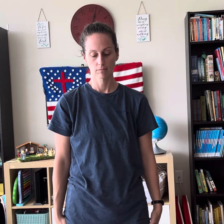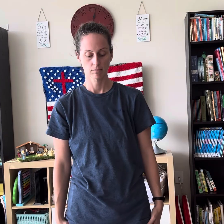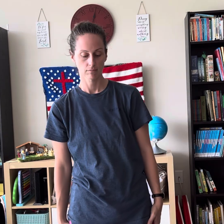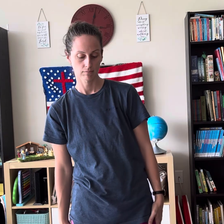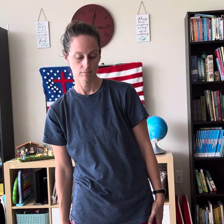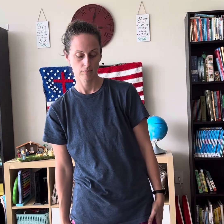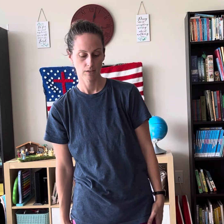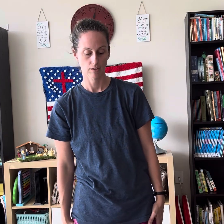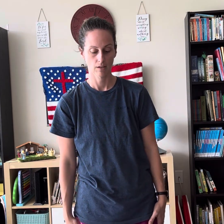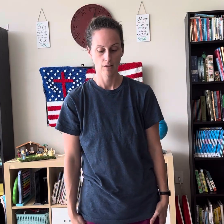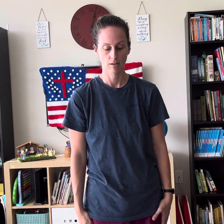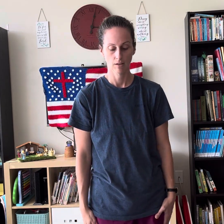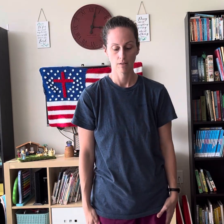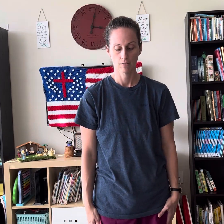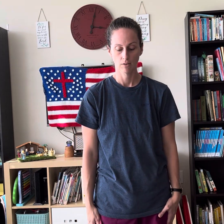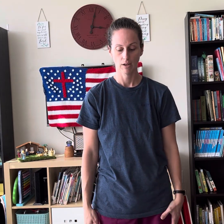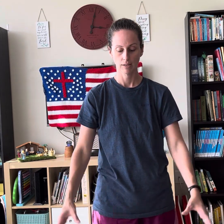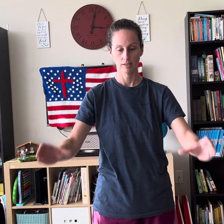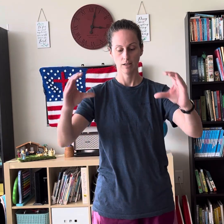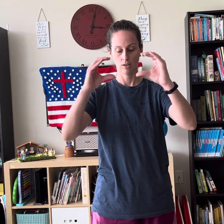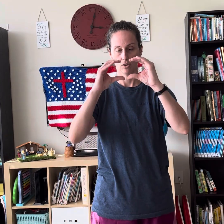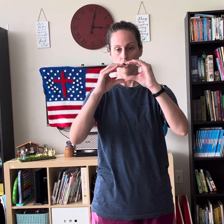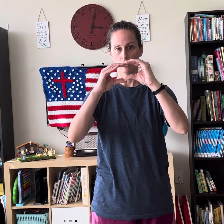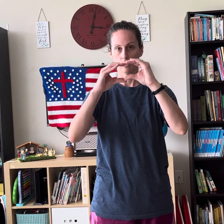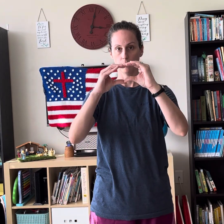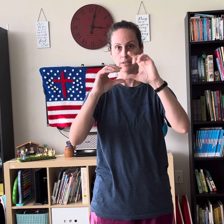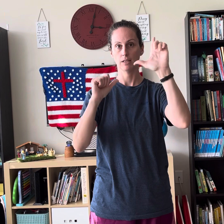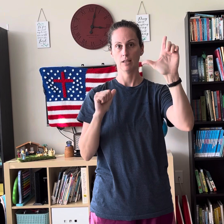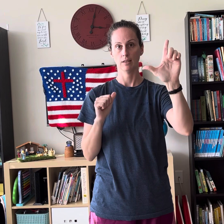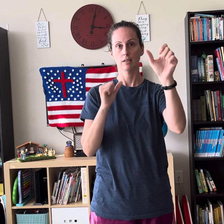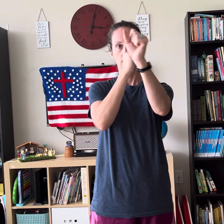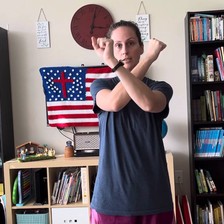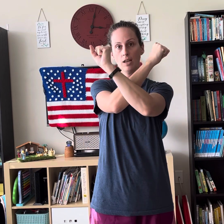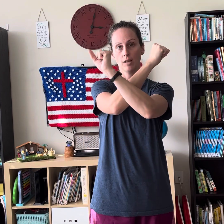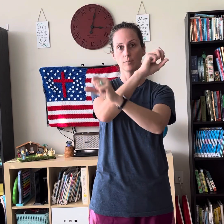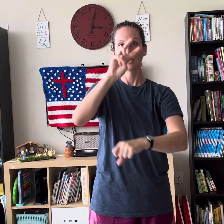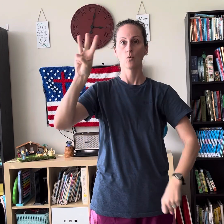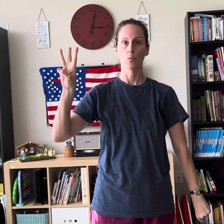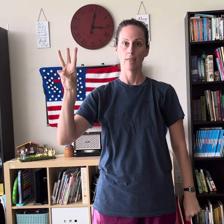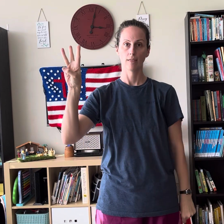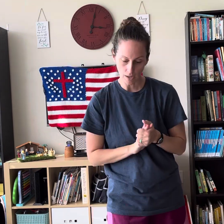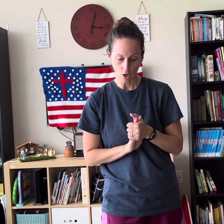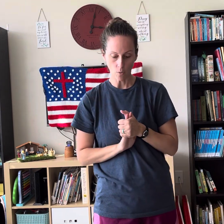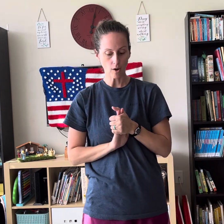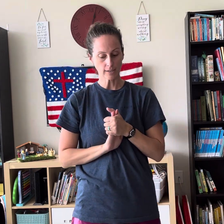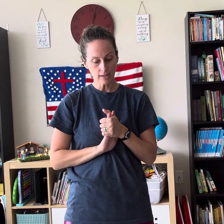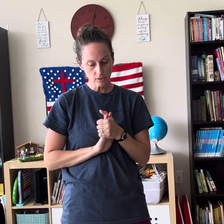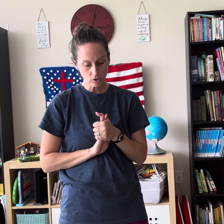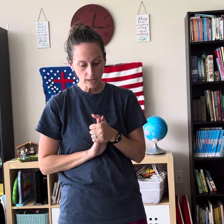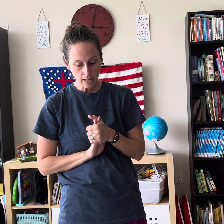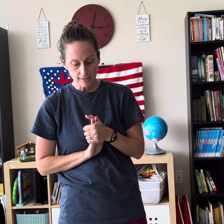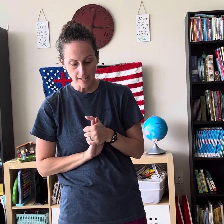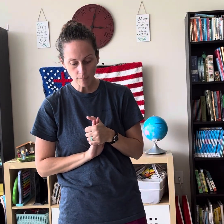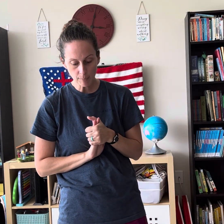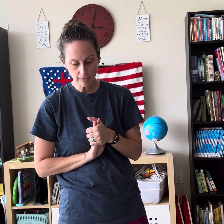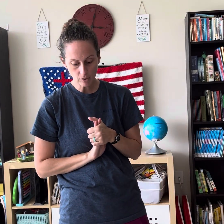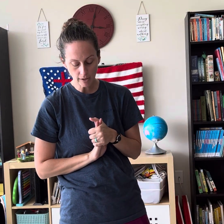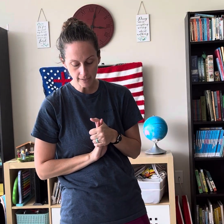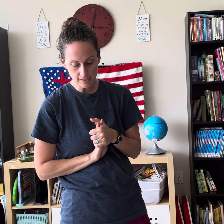The area of a rectangle equals length times width. I'm gonna go on to history. Tell me about the United